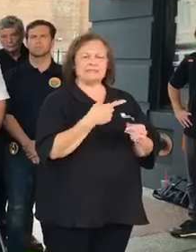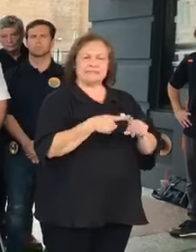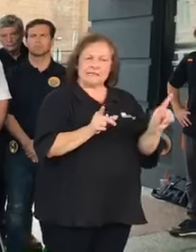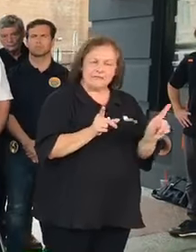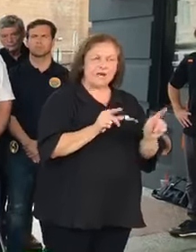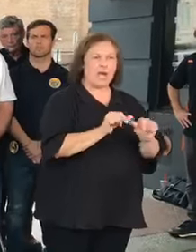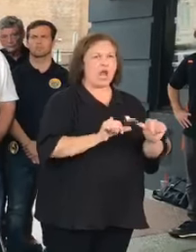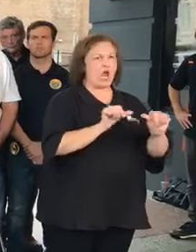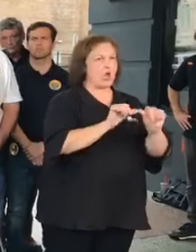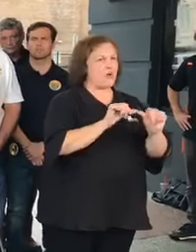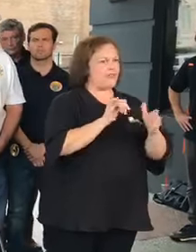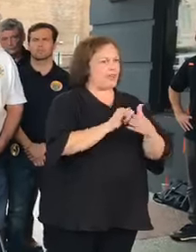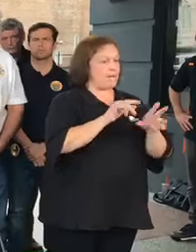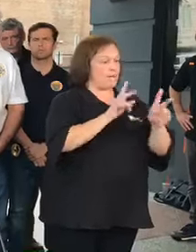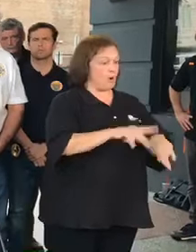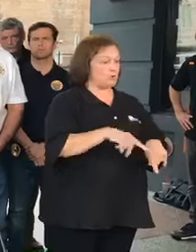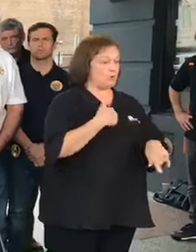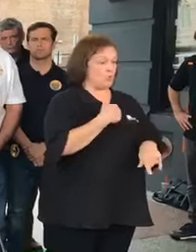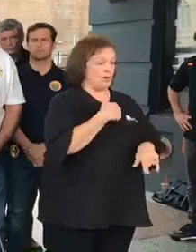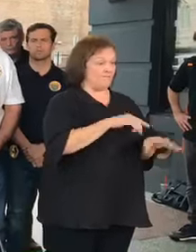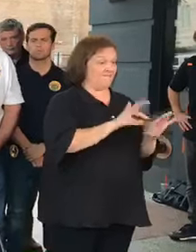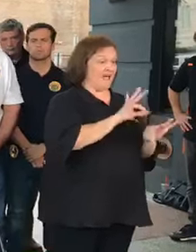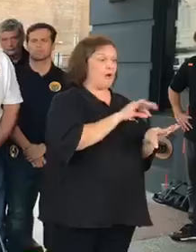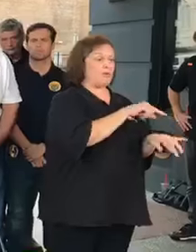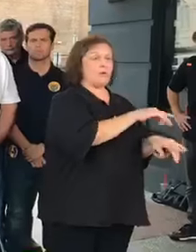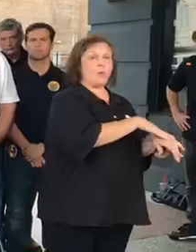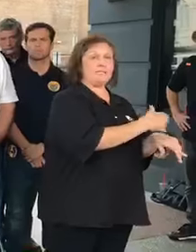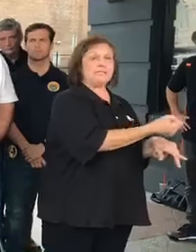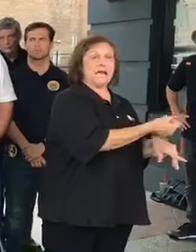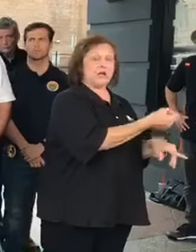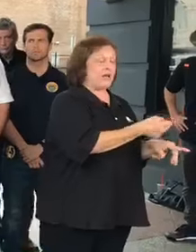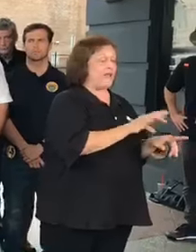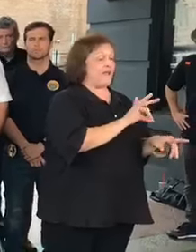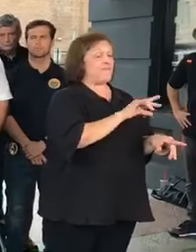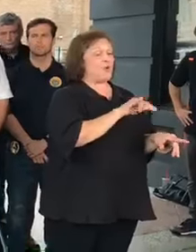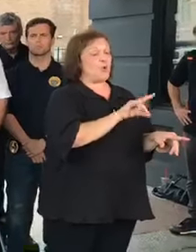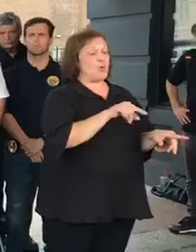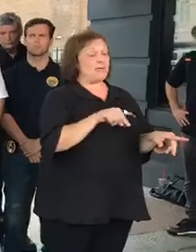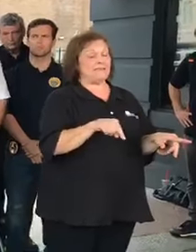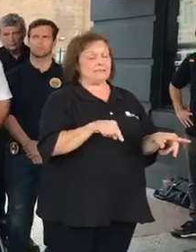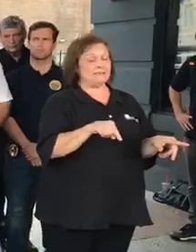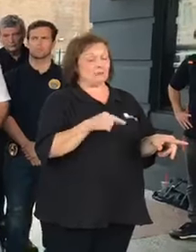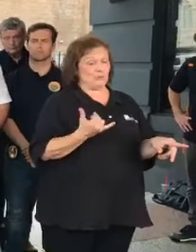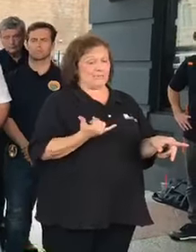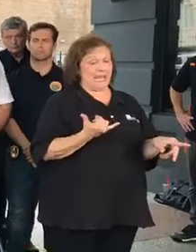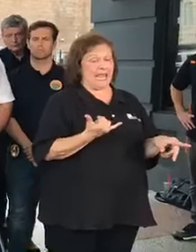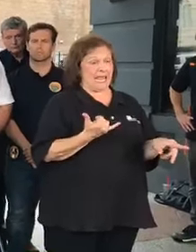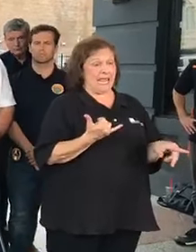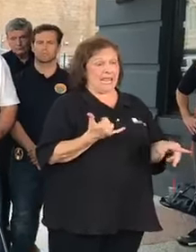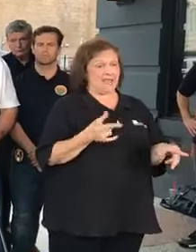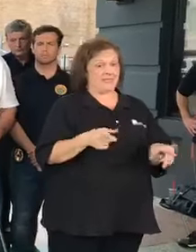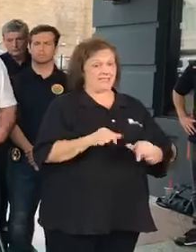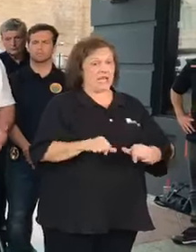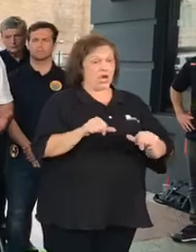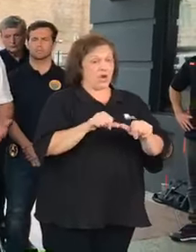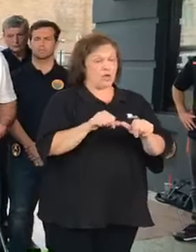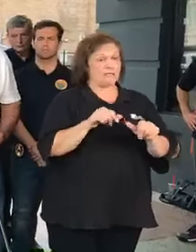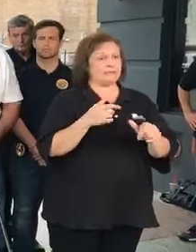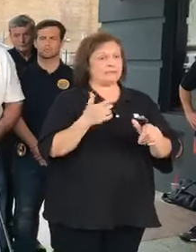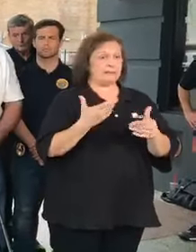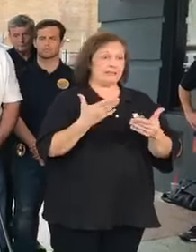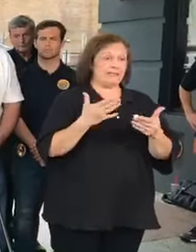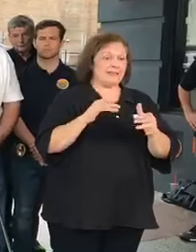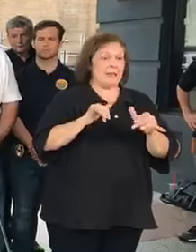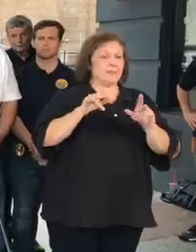different area, we have the person that we found on Saturday. Fluids that we found today in the area that we're searching for the person